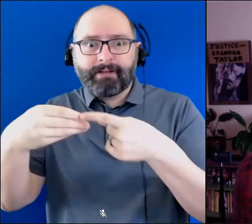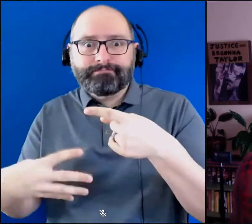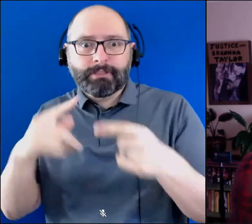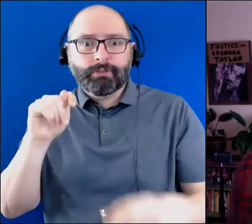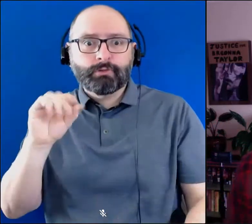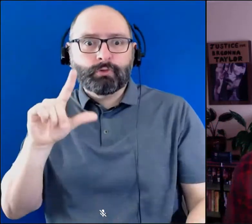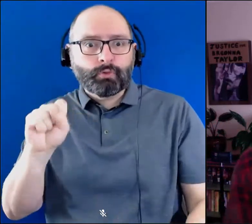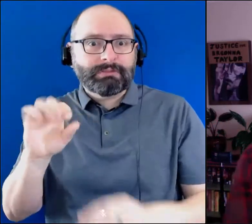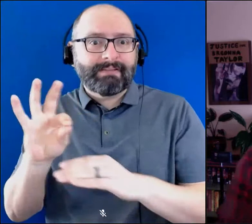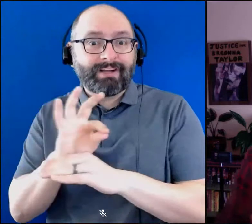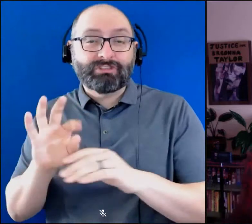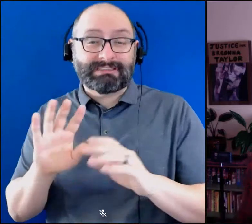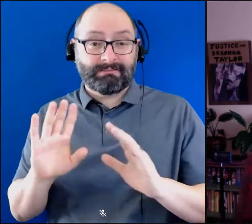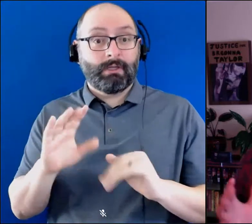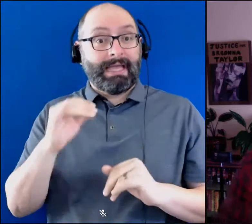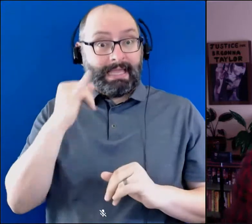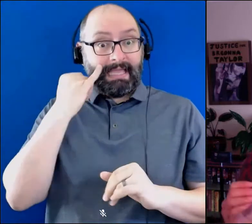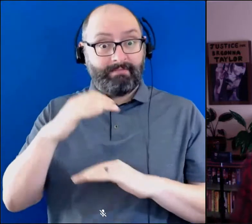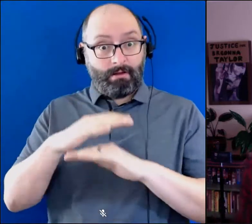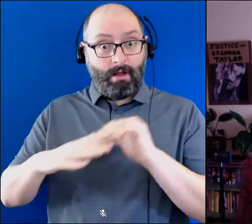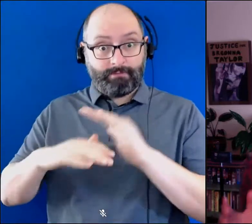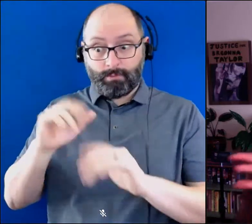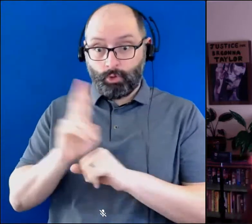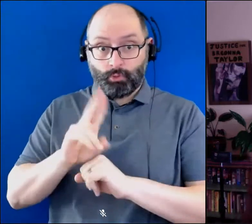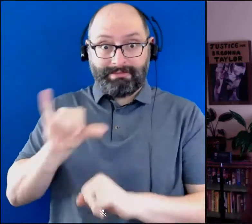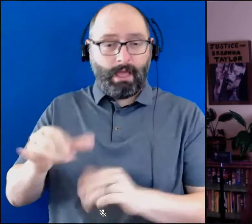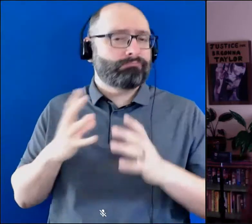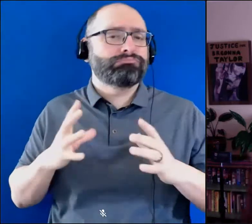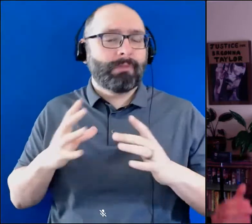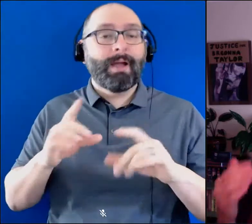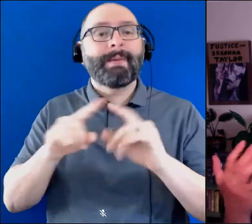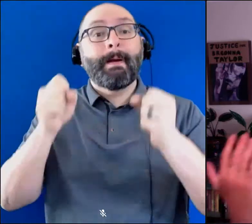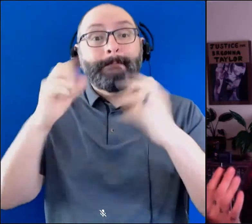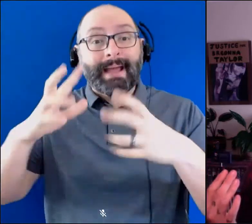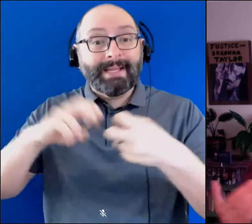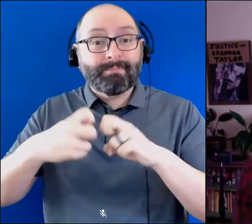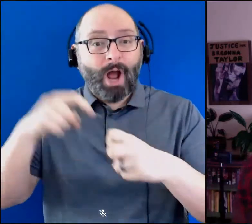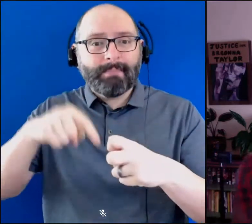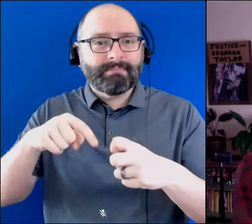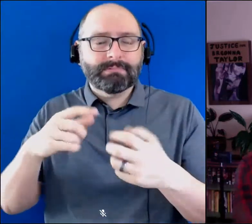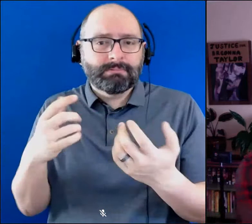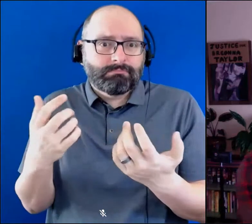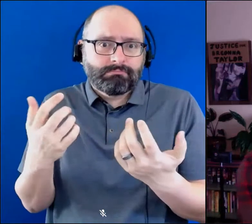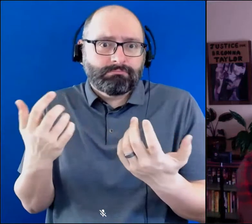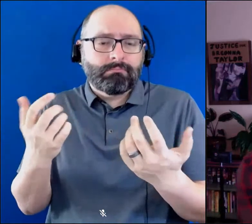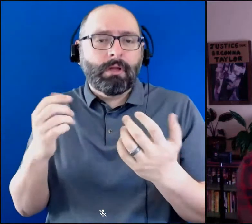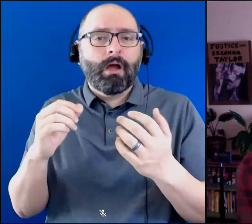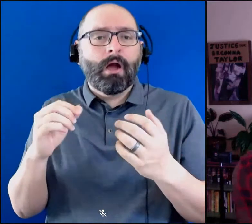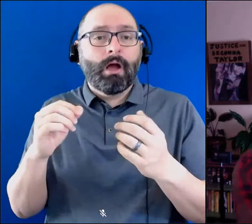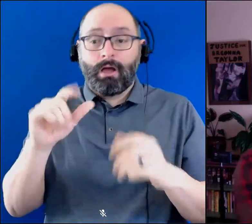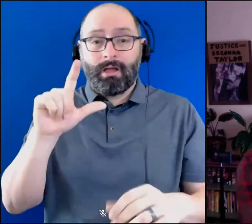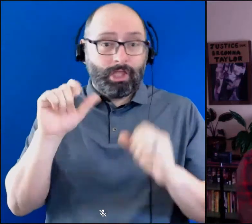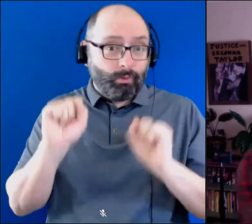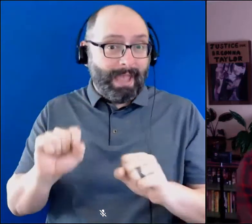to. If you are comfortable doing that, and if it works for you, great. A lot of problems, they really can just be solved with